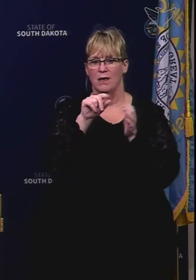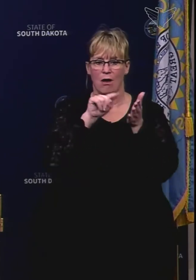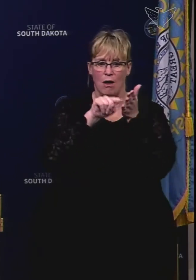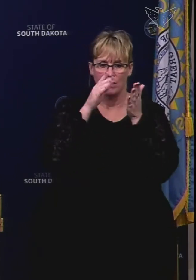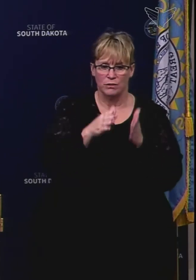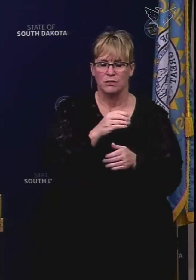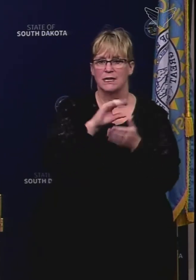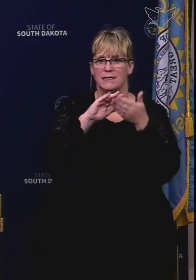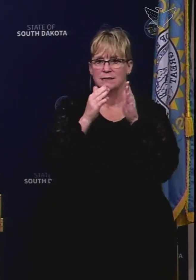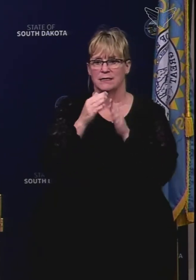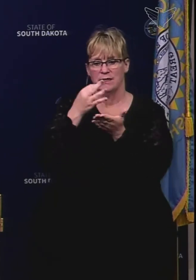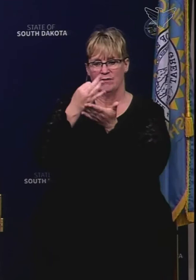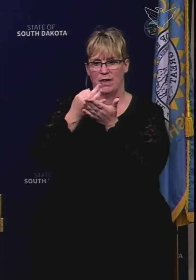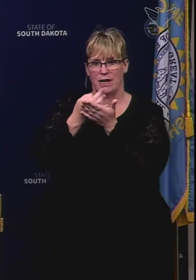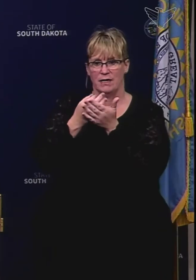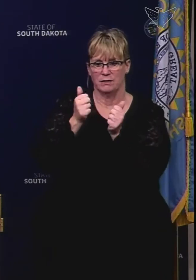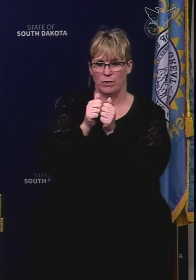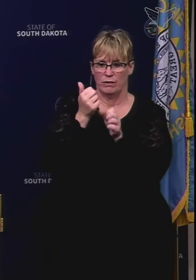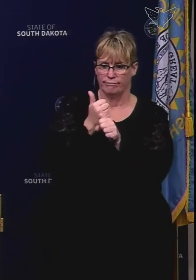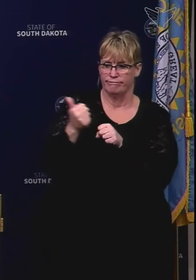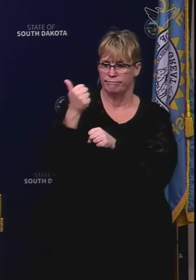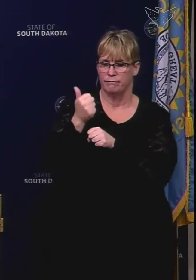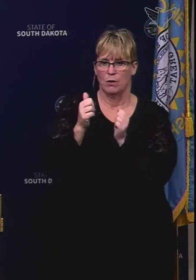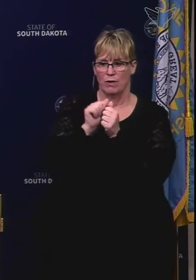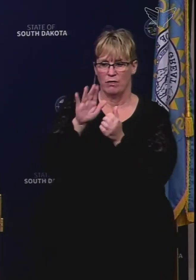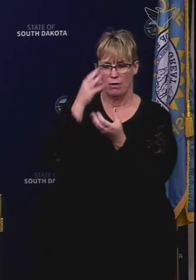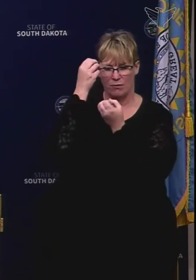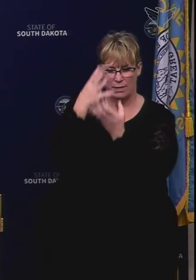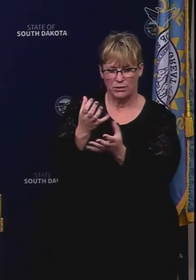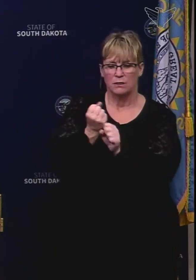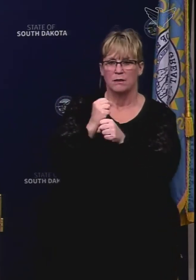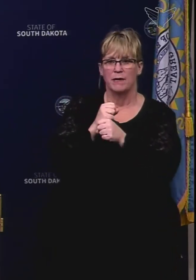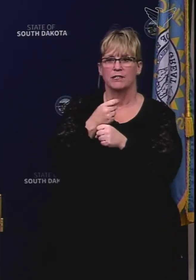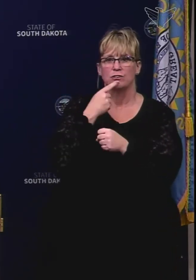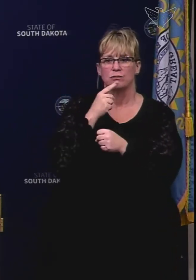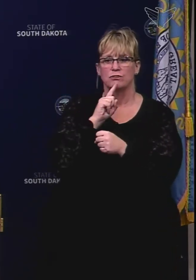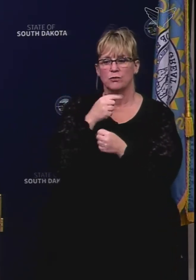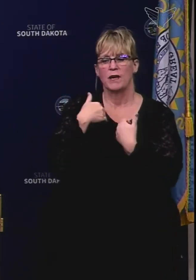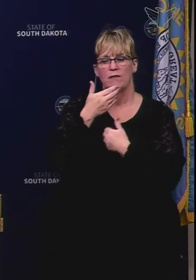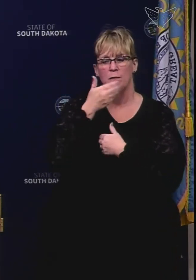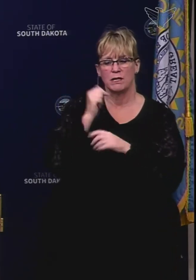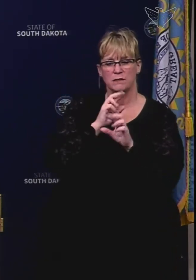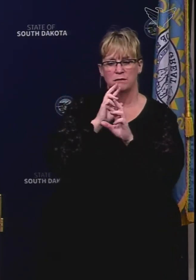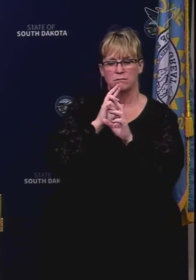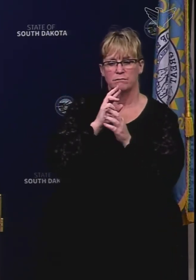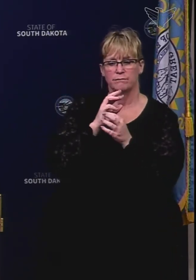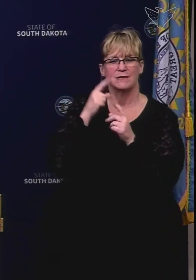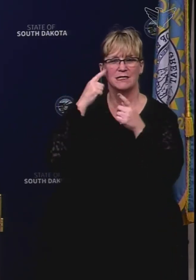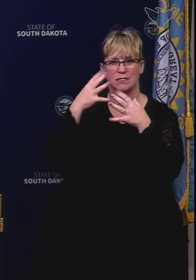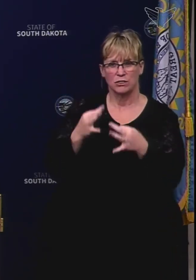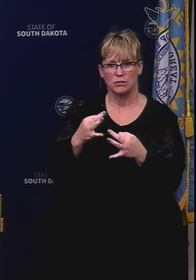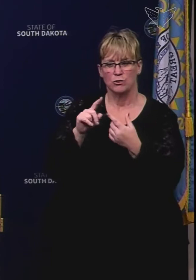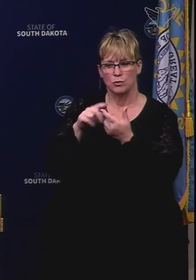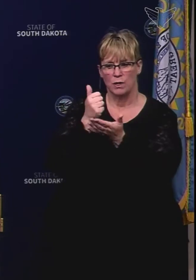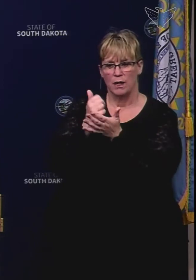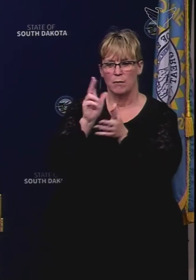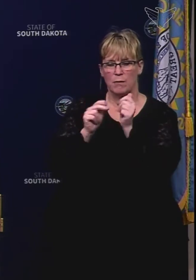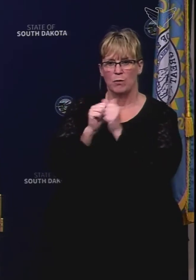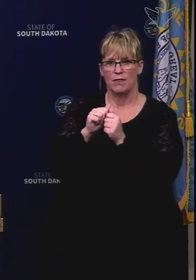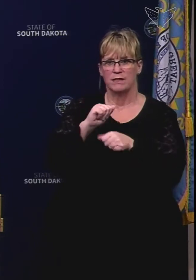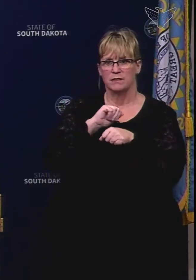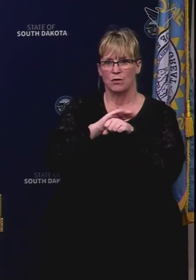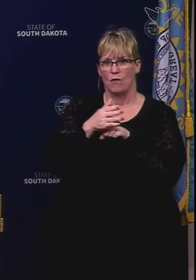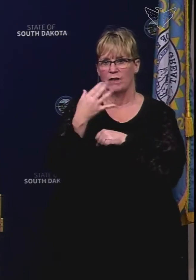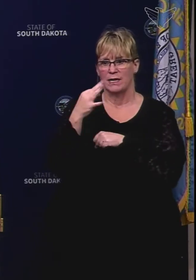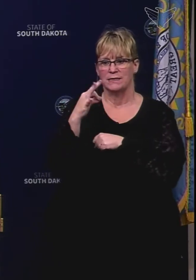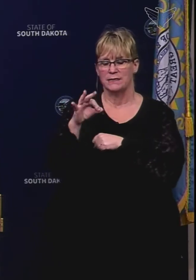city finance officers to get them all the details that they need to make the best decisions to respond to protect people in this